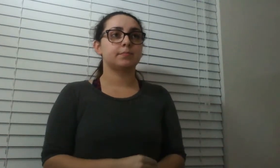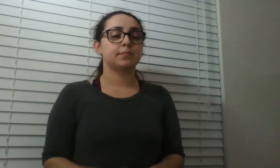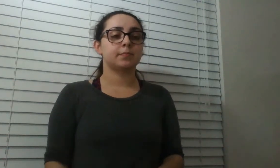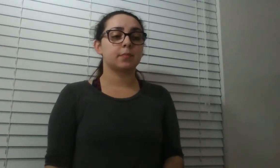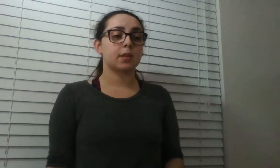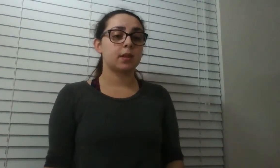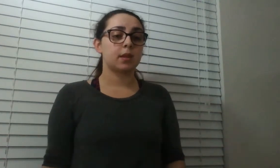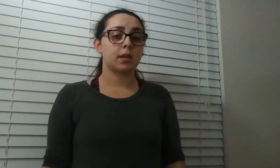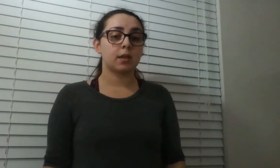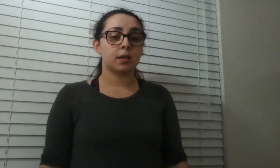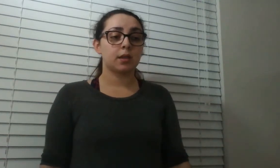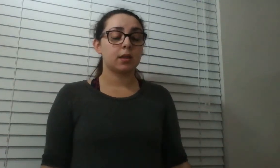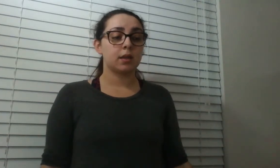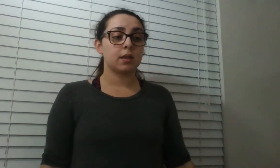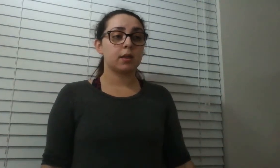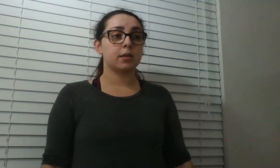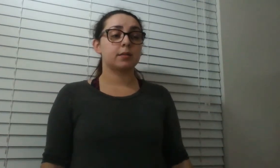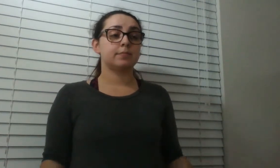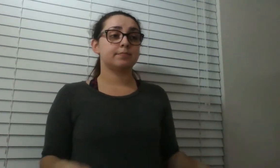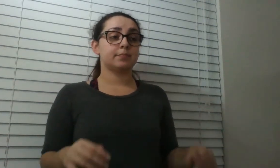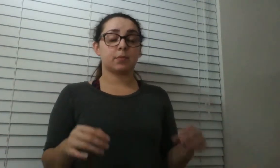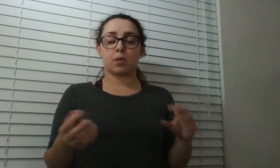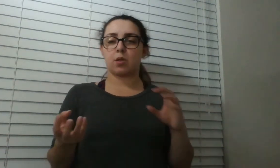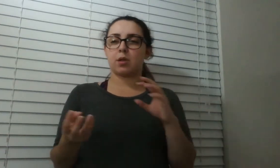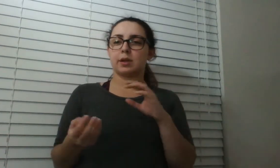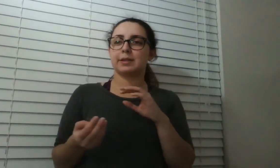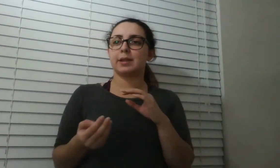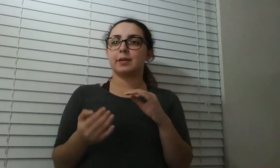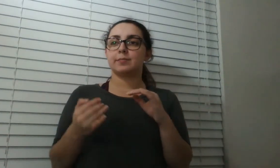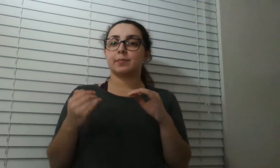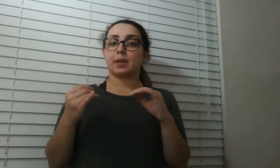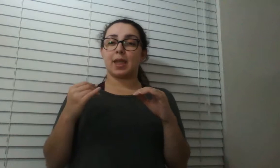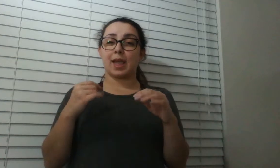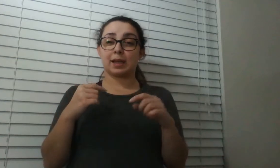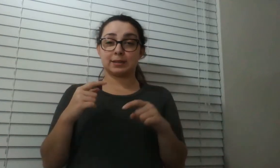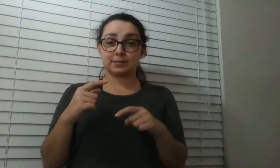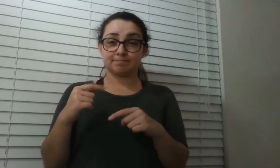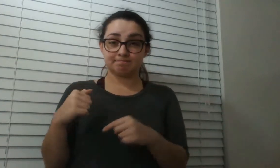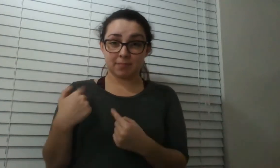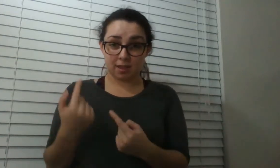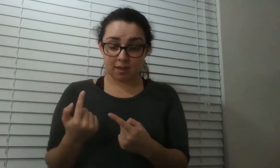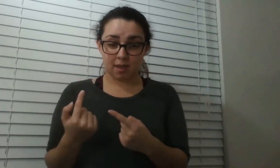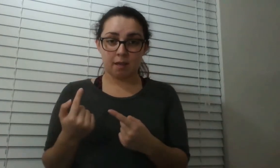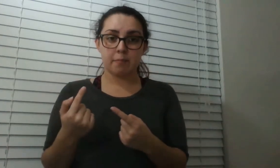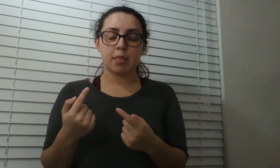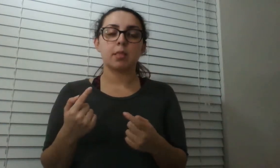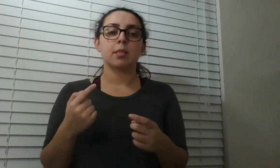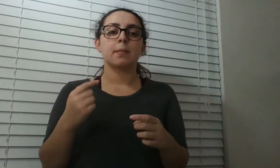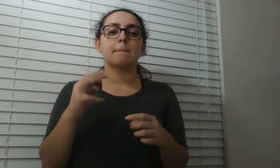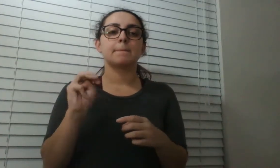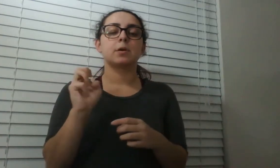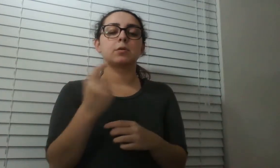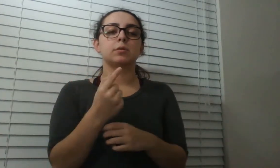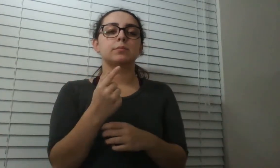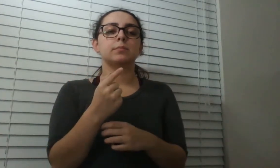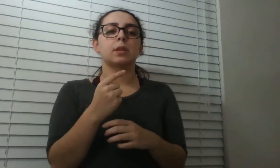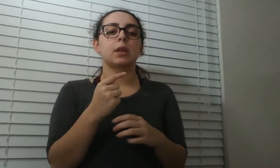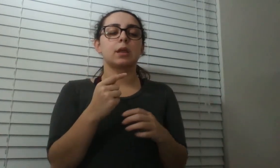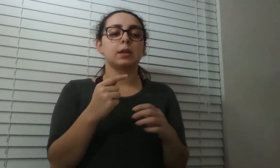that minute, she says, the mug gets imbued with something. Some kind of essence. There's something, and again, you can see this